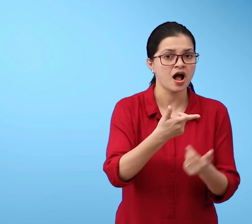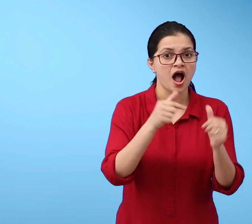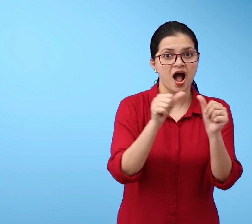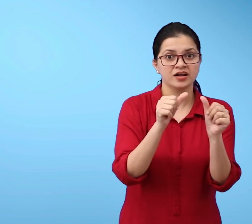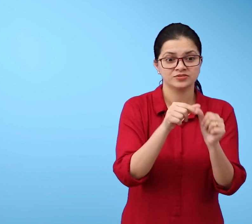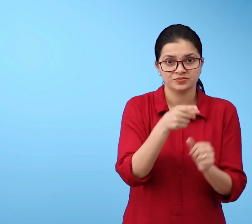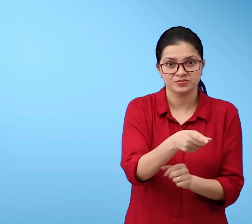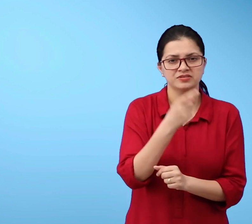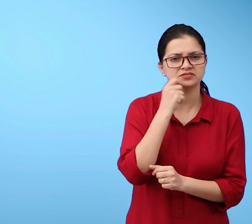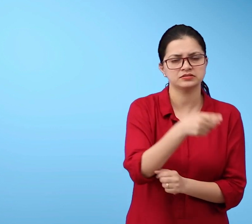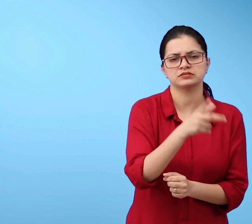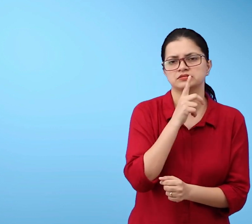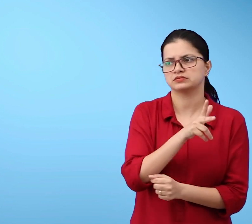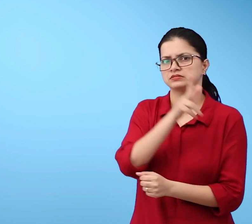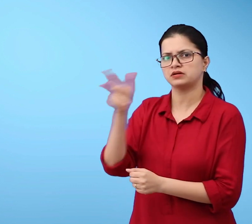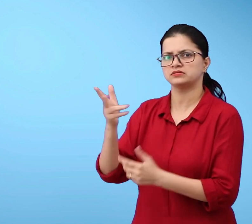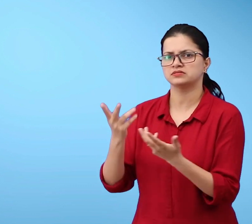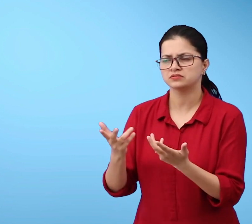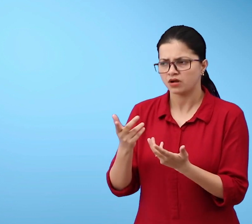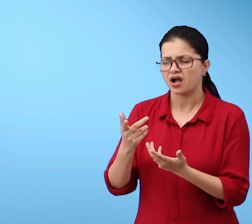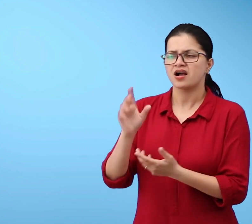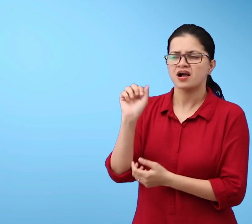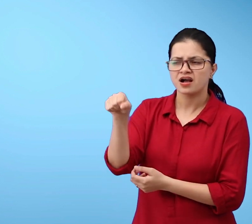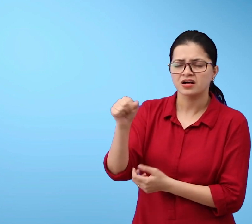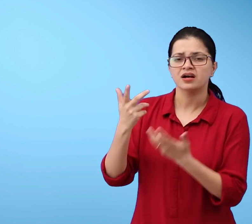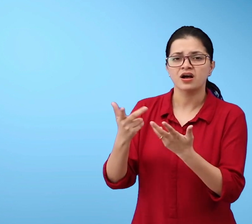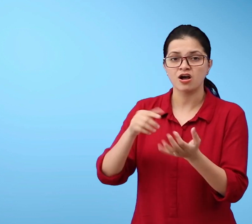"The universal soul," Abhiprataran replied.